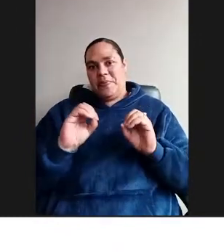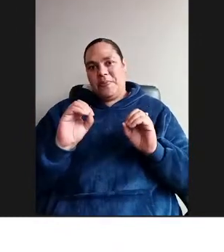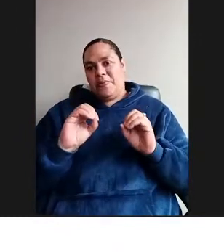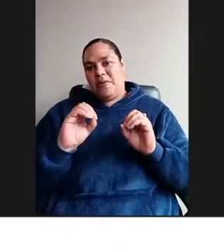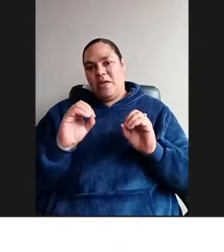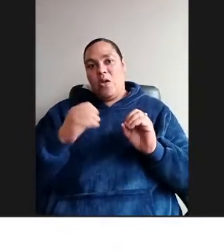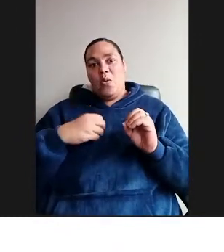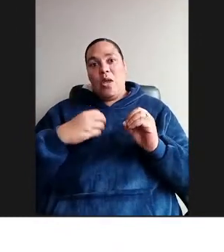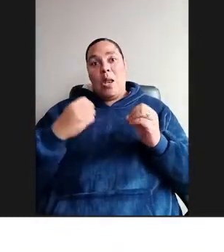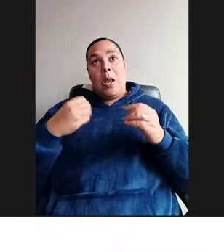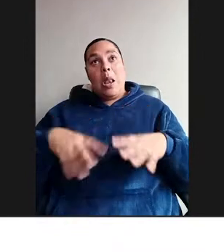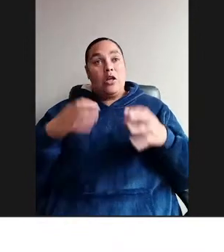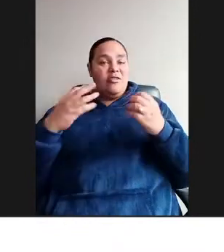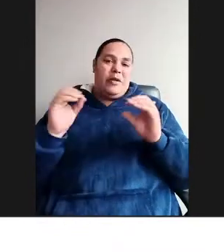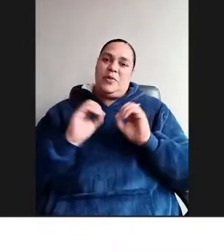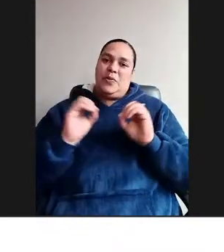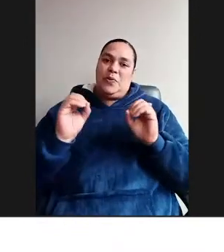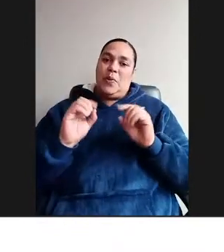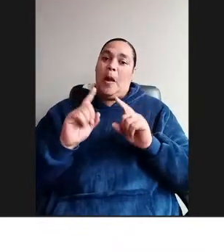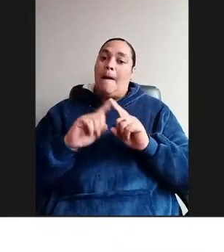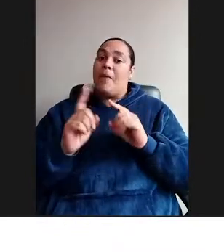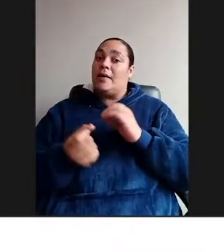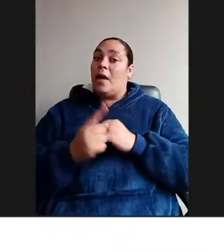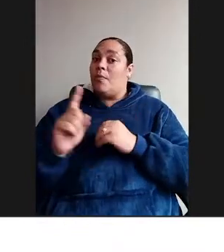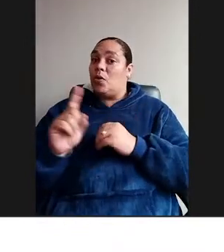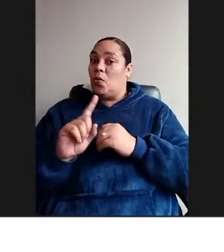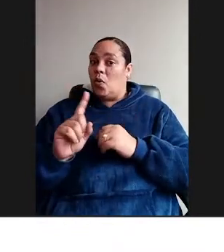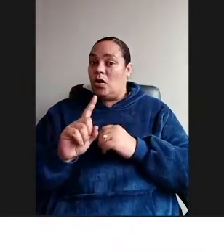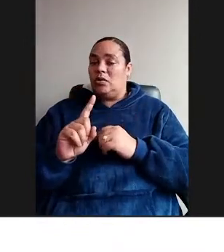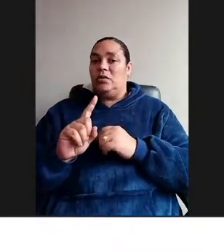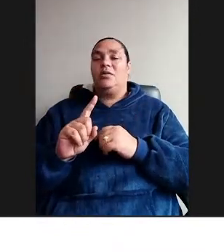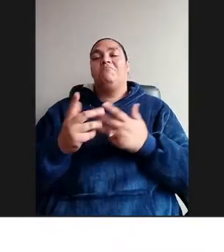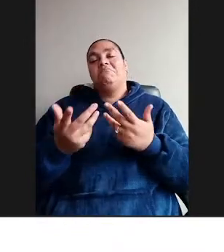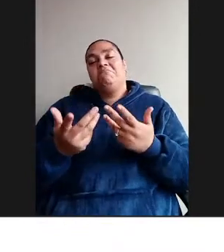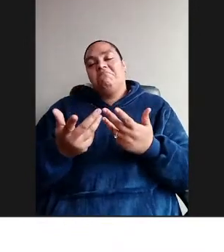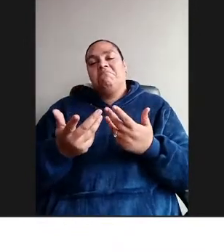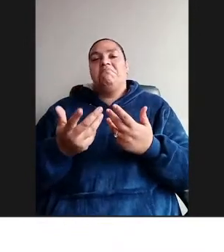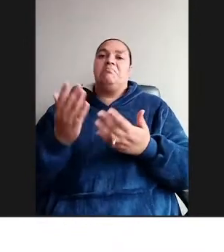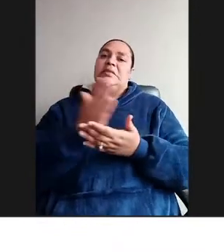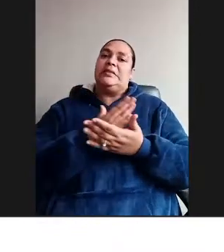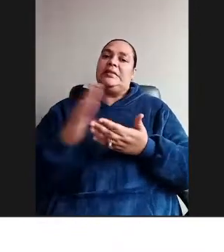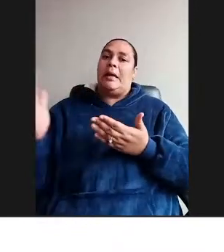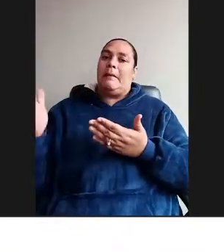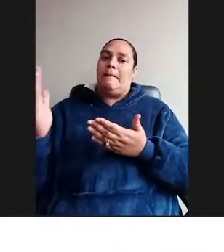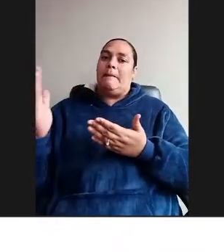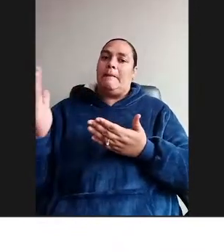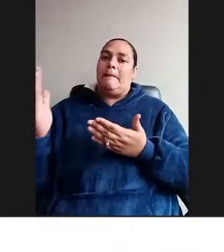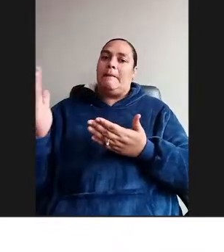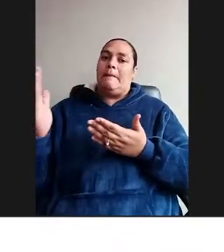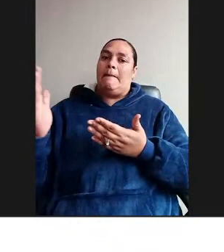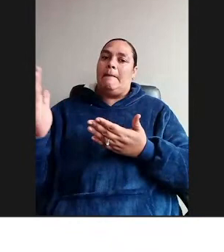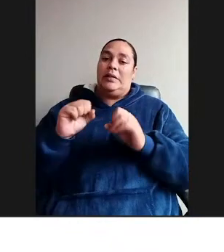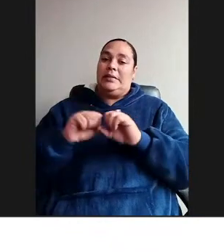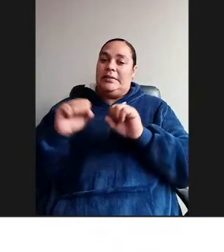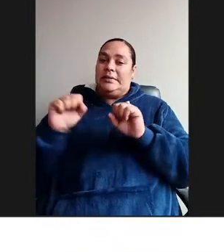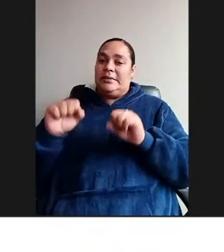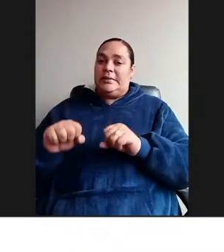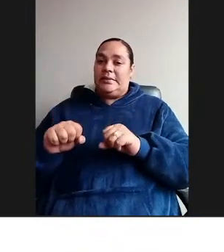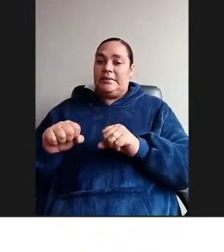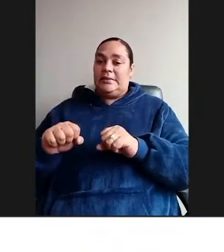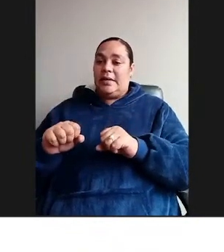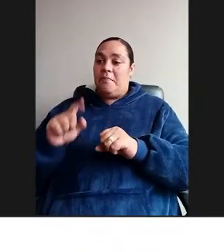data. What has happened, though, is that some of our system may have